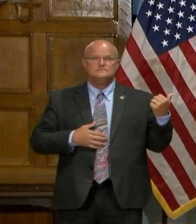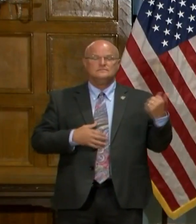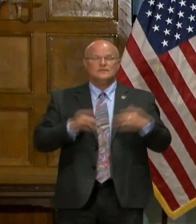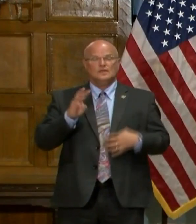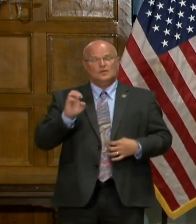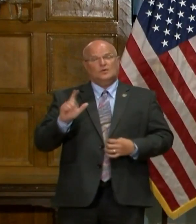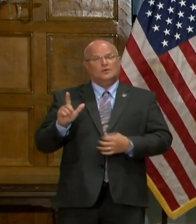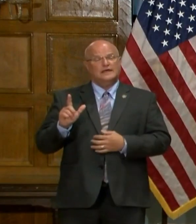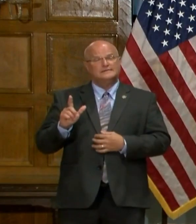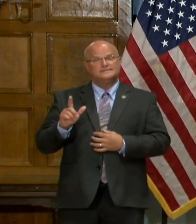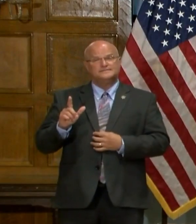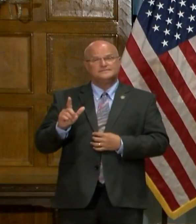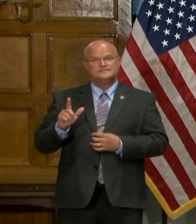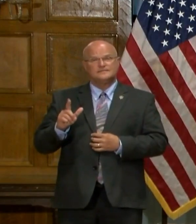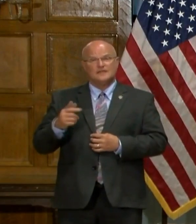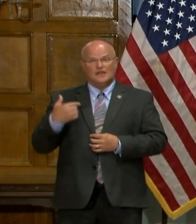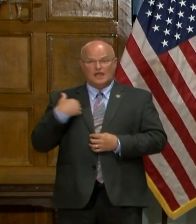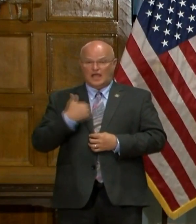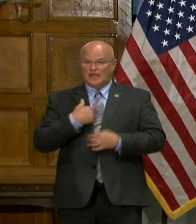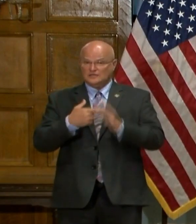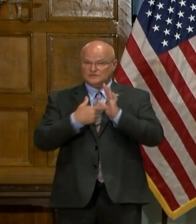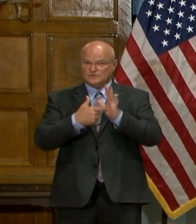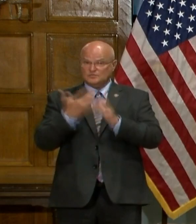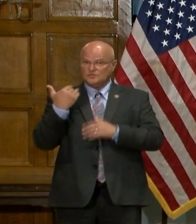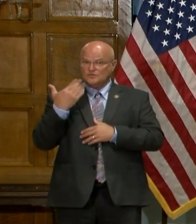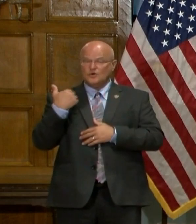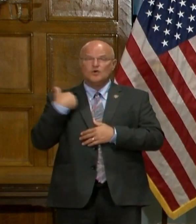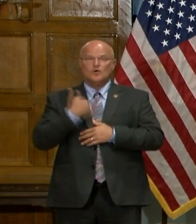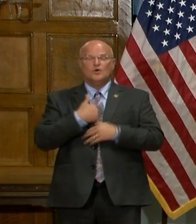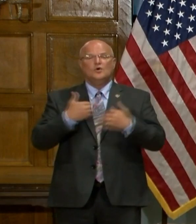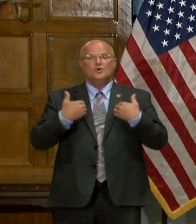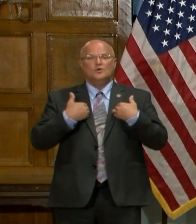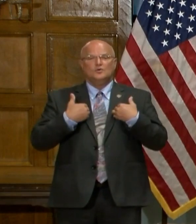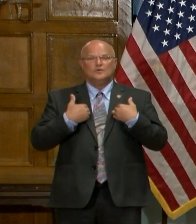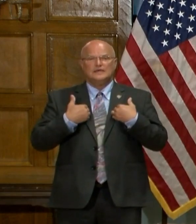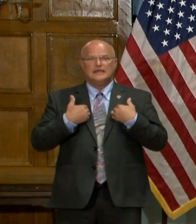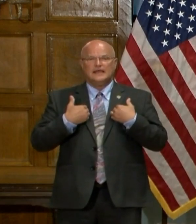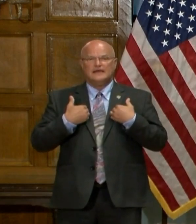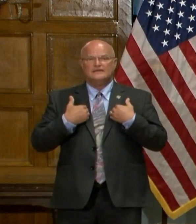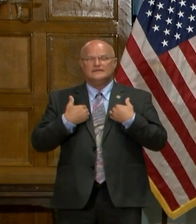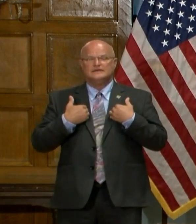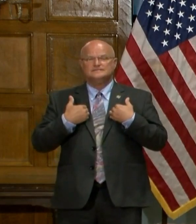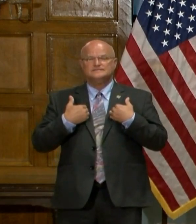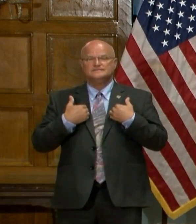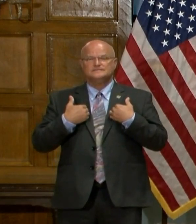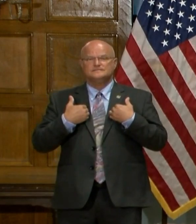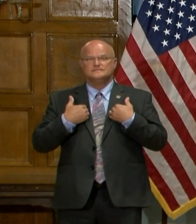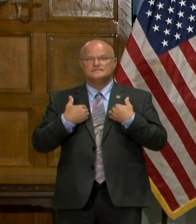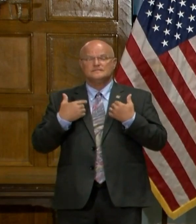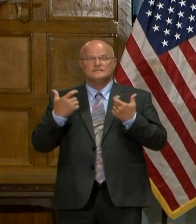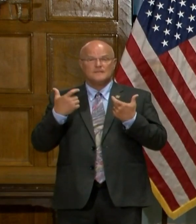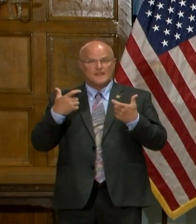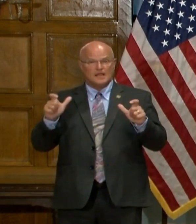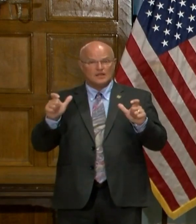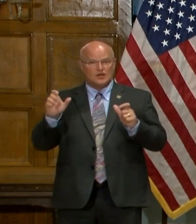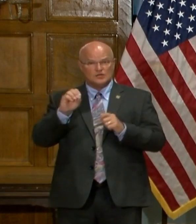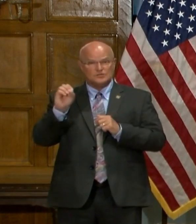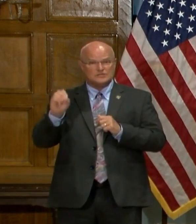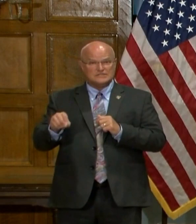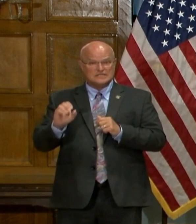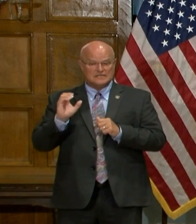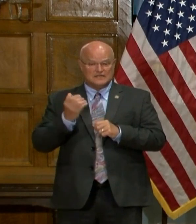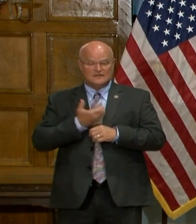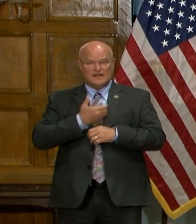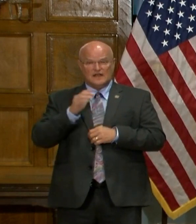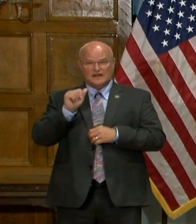Well, as we've pointed out before, we have a large percent of